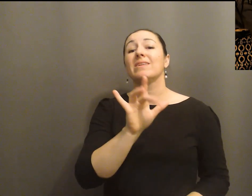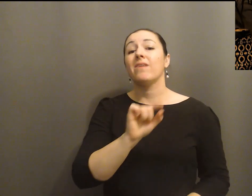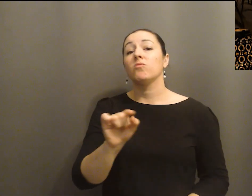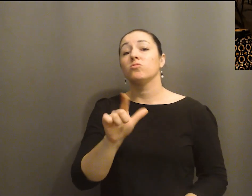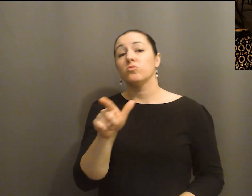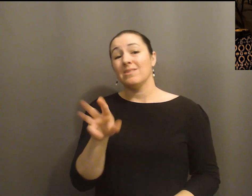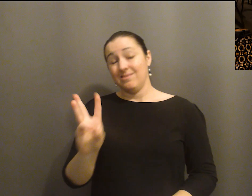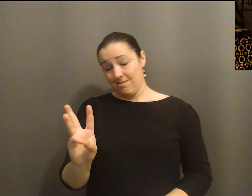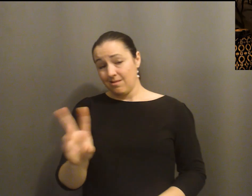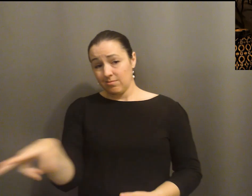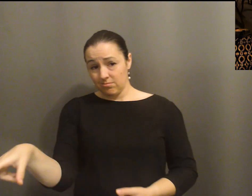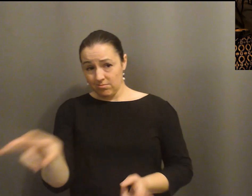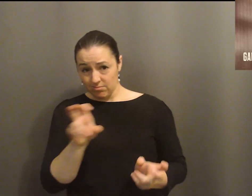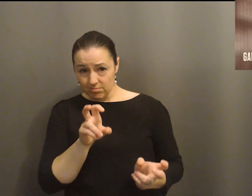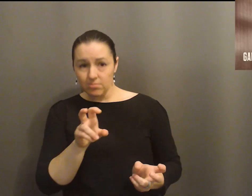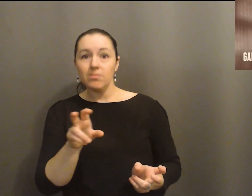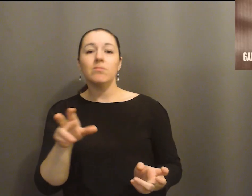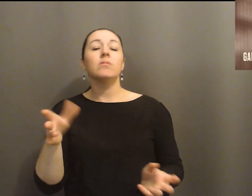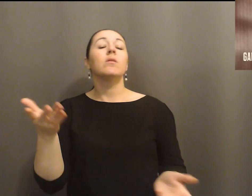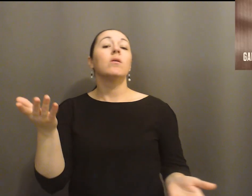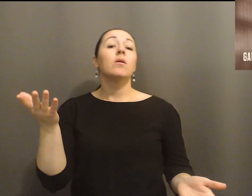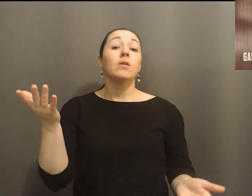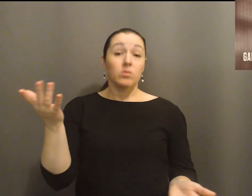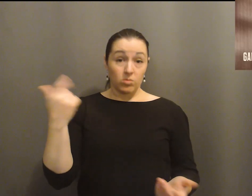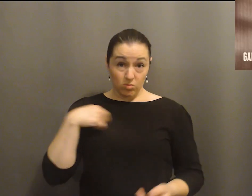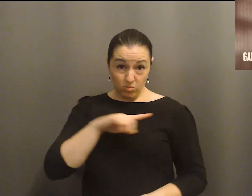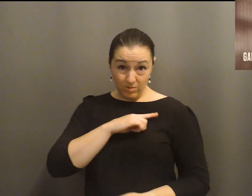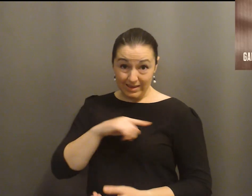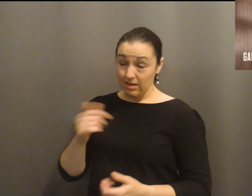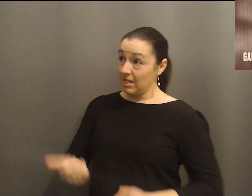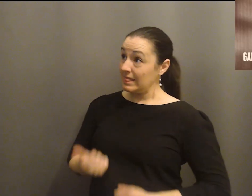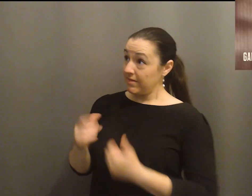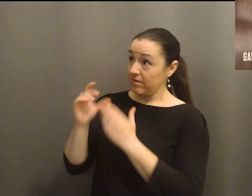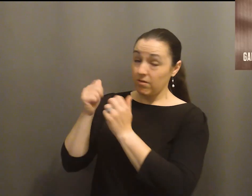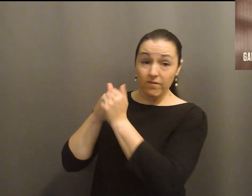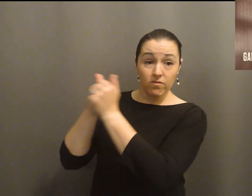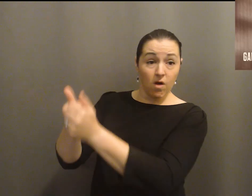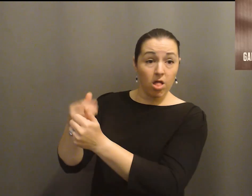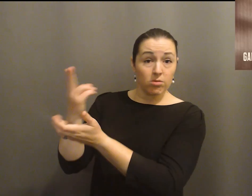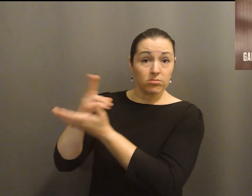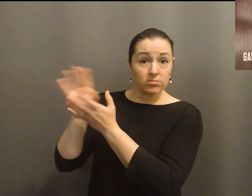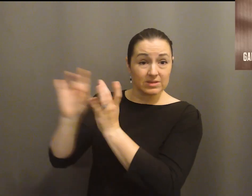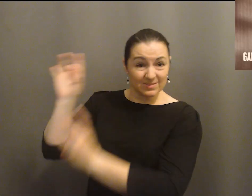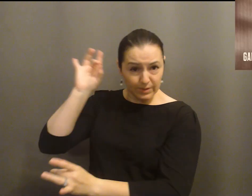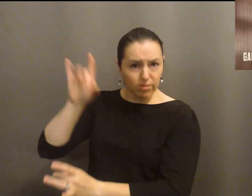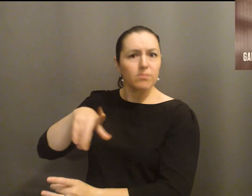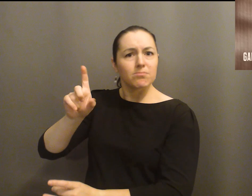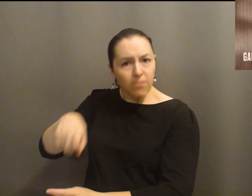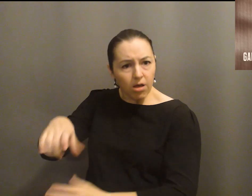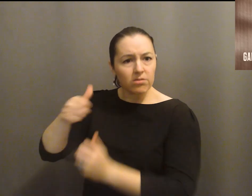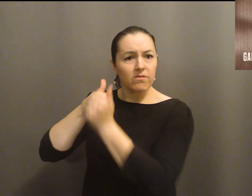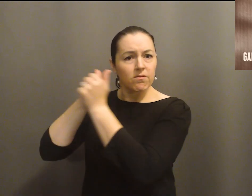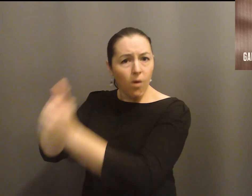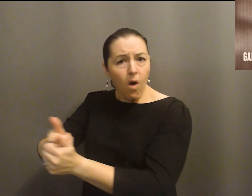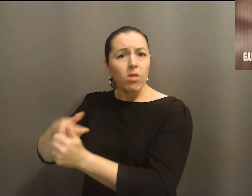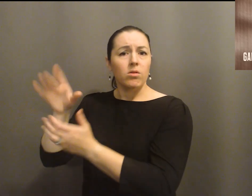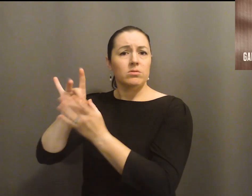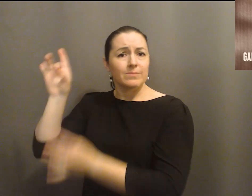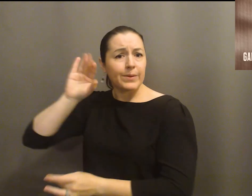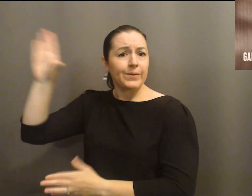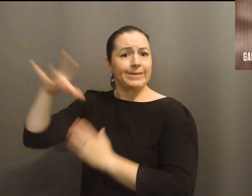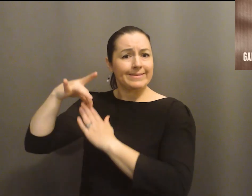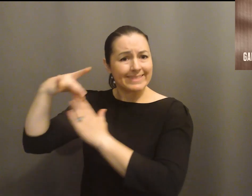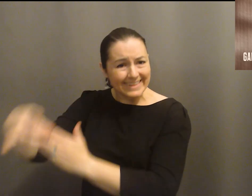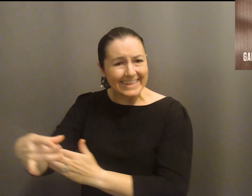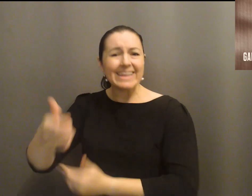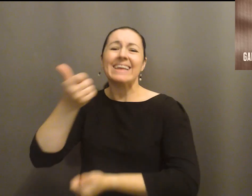This is so good Catch this Since we are living By the Spirit Let us follow The Spirit's leading In every part of our lives And